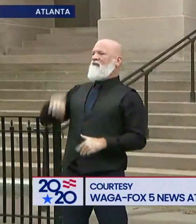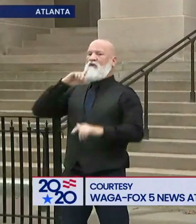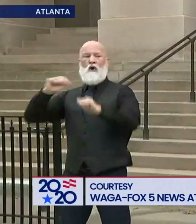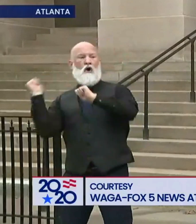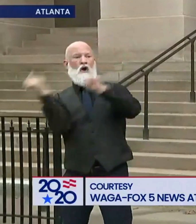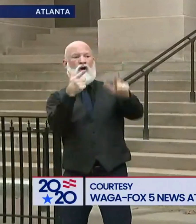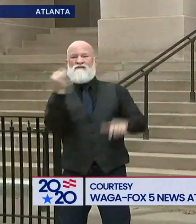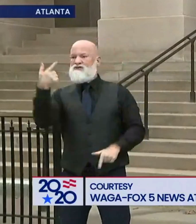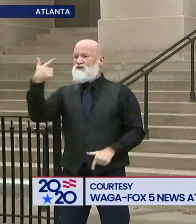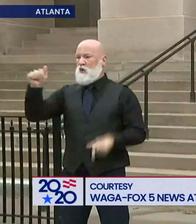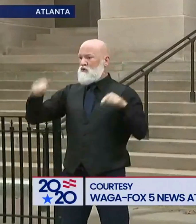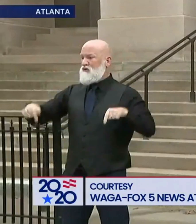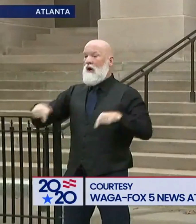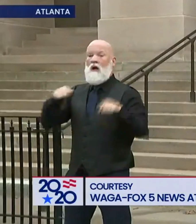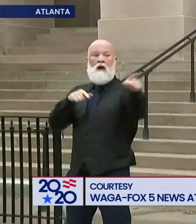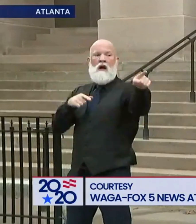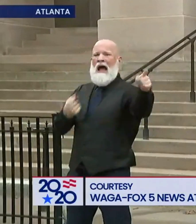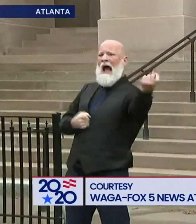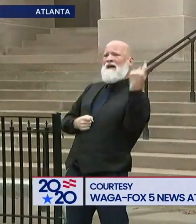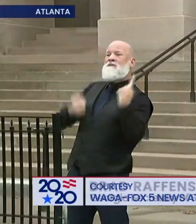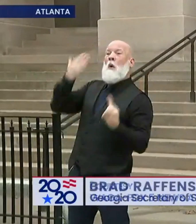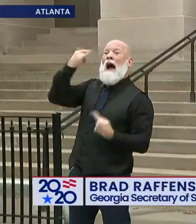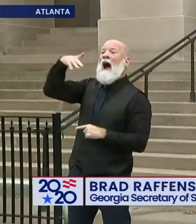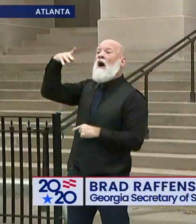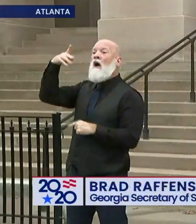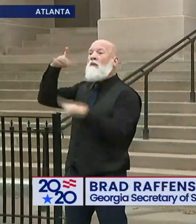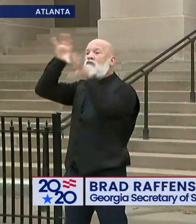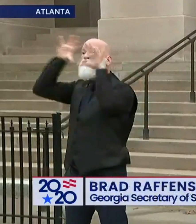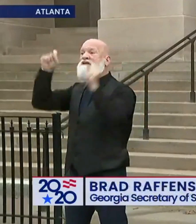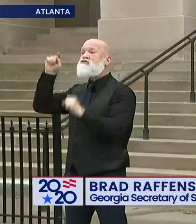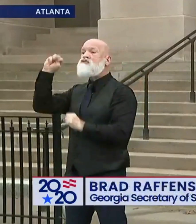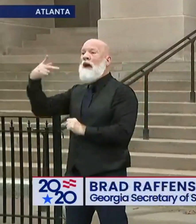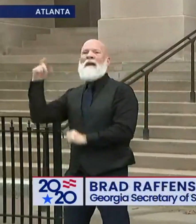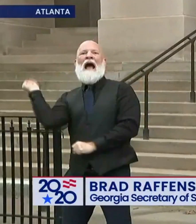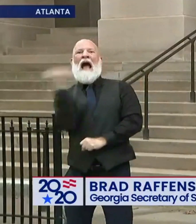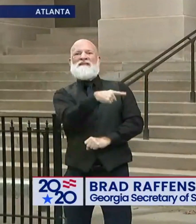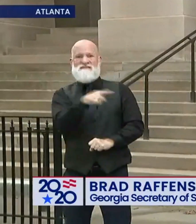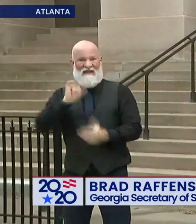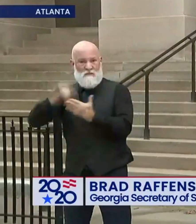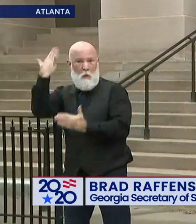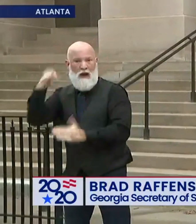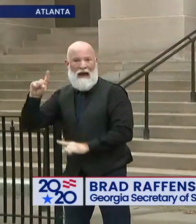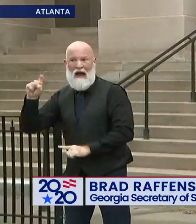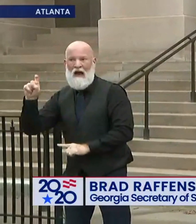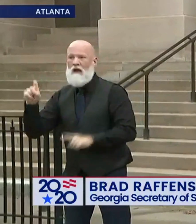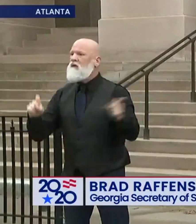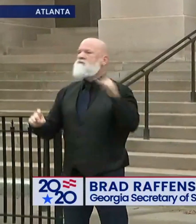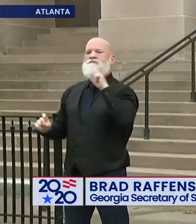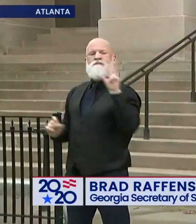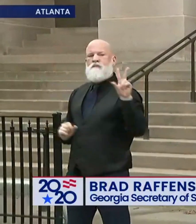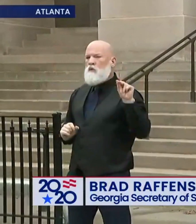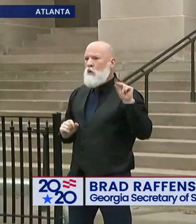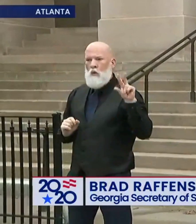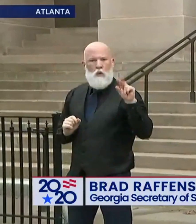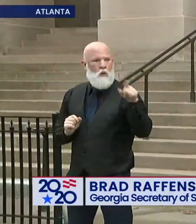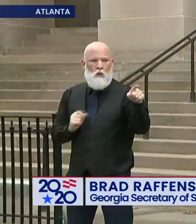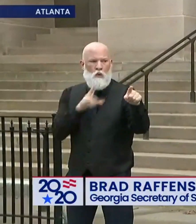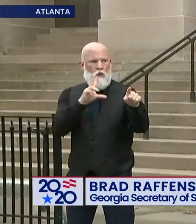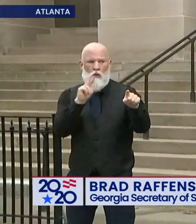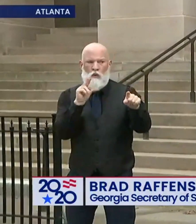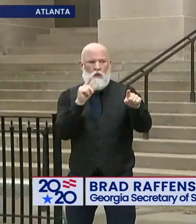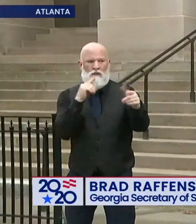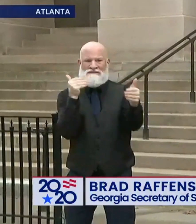you to? No, we're doing this because it is really what makes the most sense. With the national significance of this race and the closeness of this